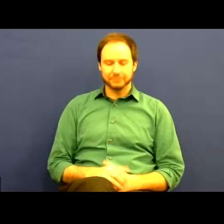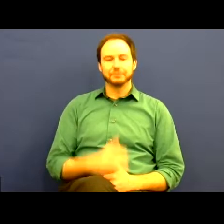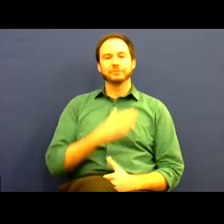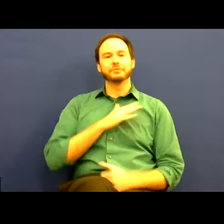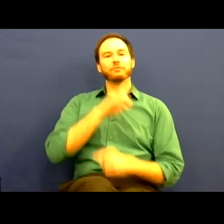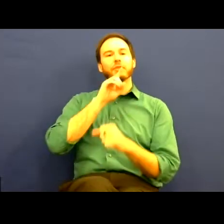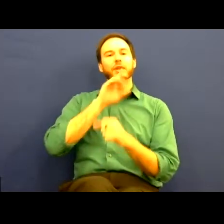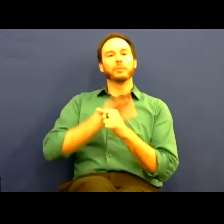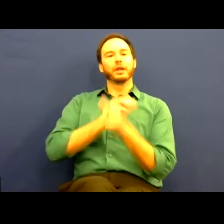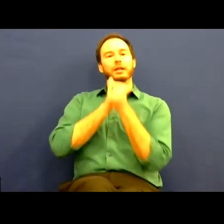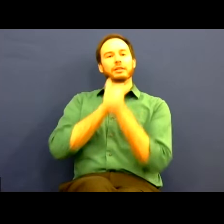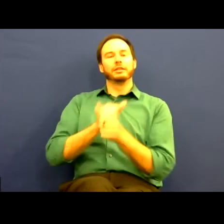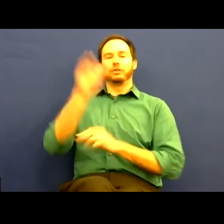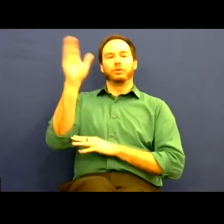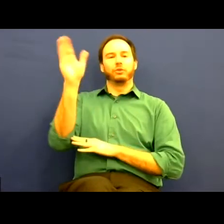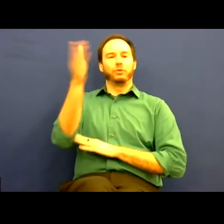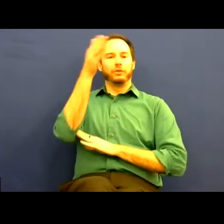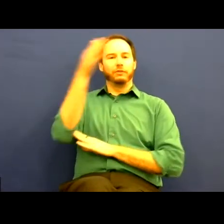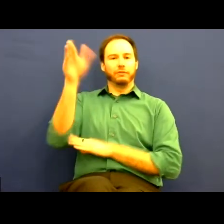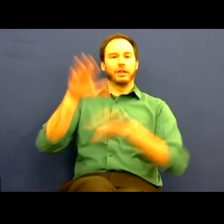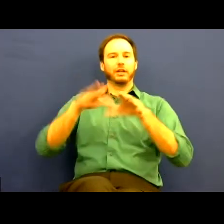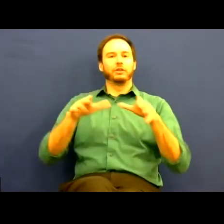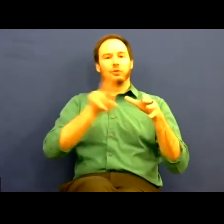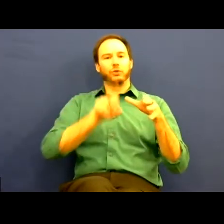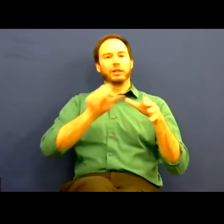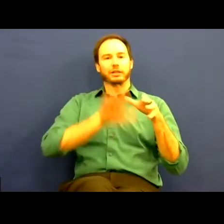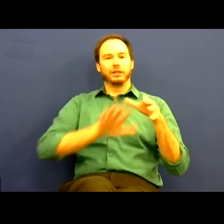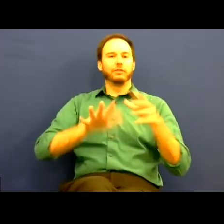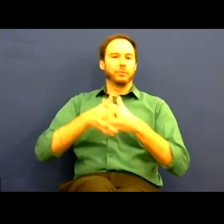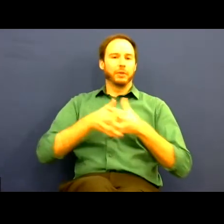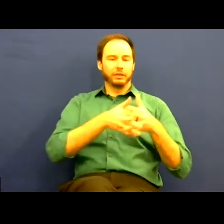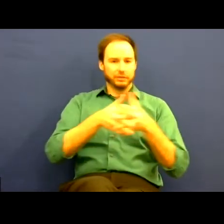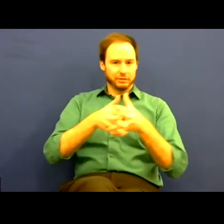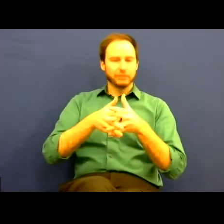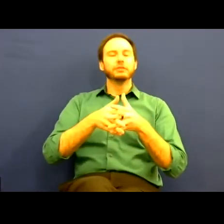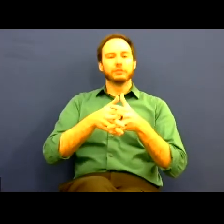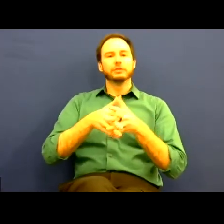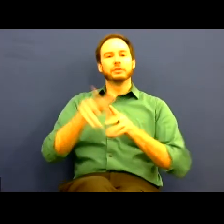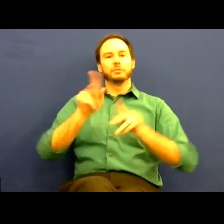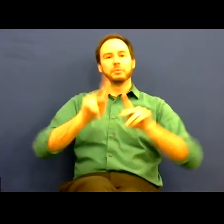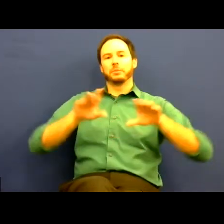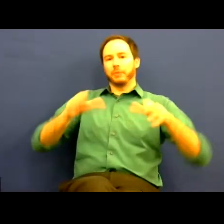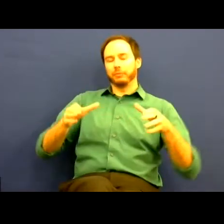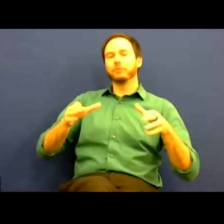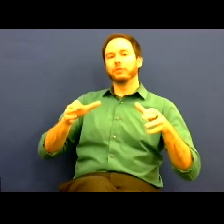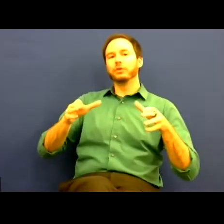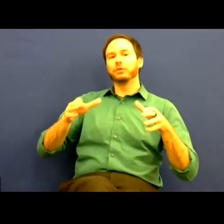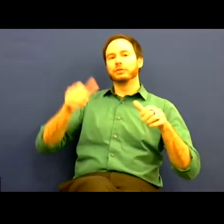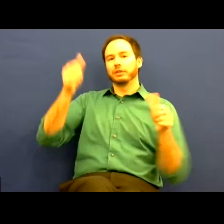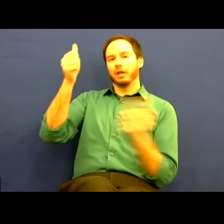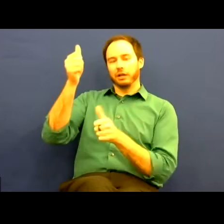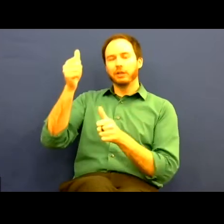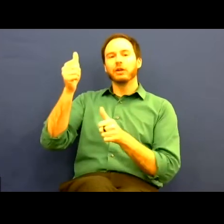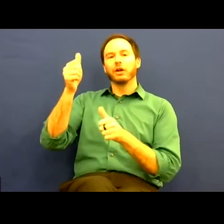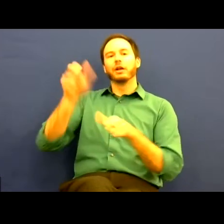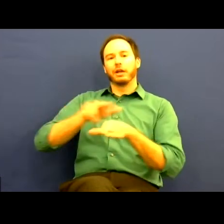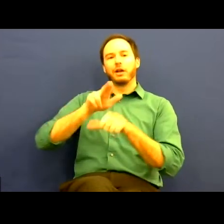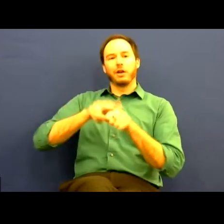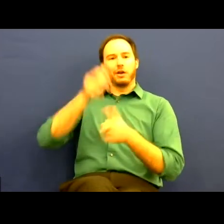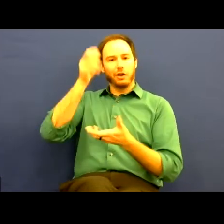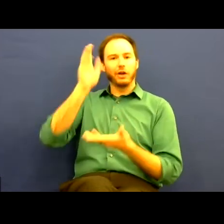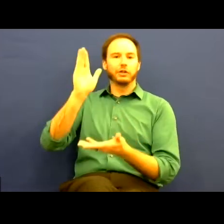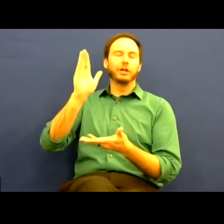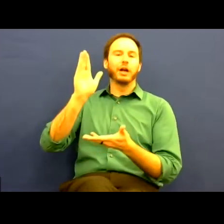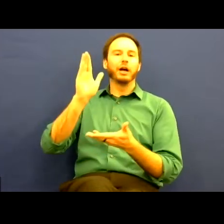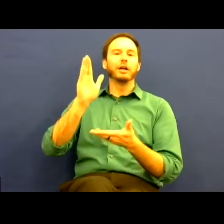I pledge allegiance to the flag of the United States of America and to the republic for which it stands, one